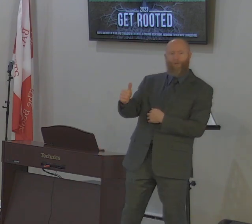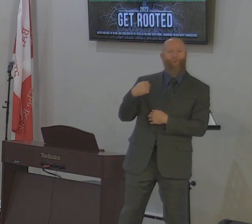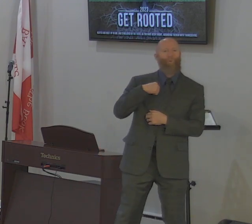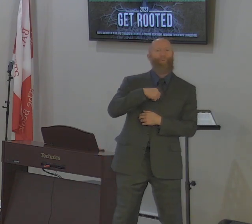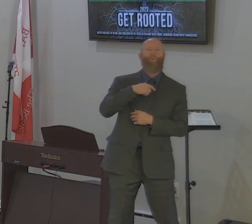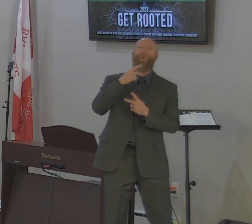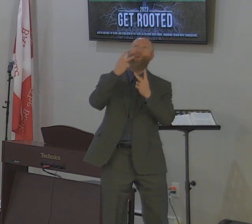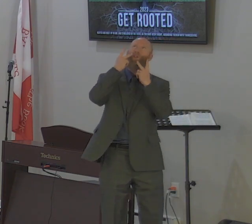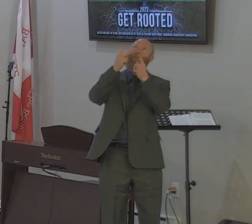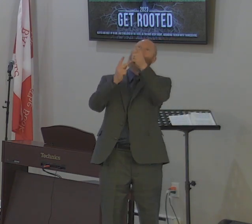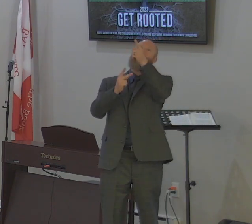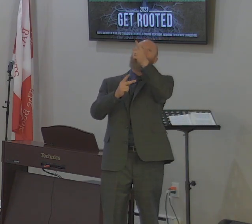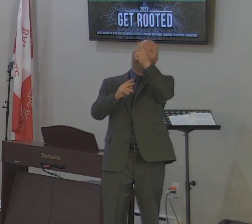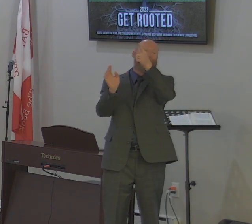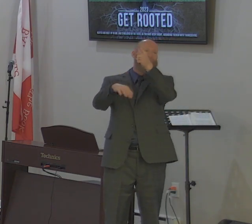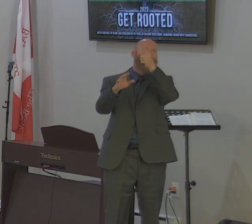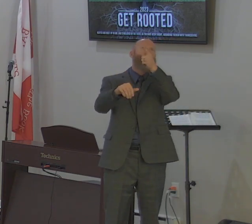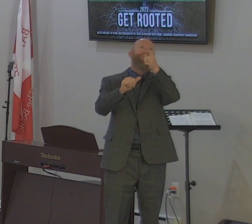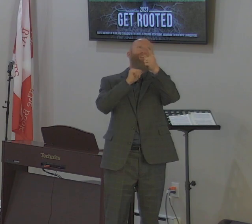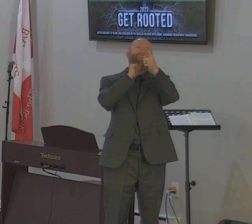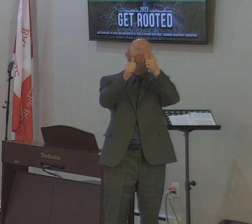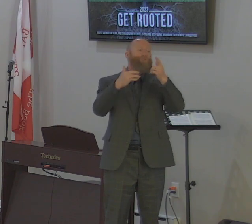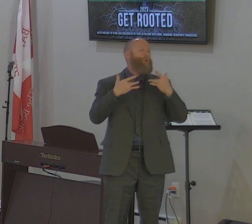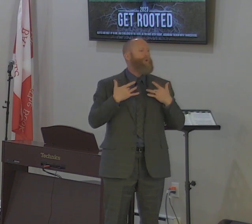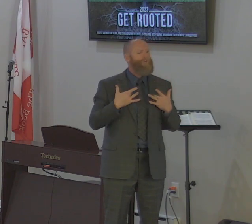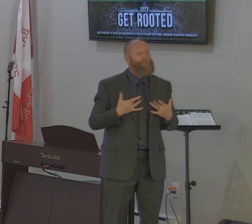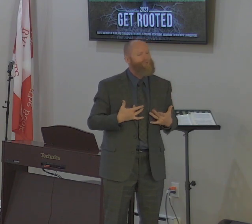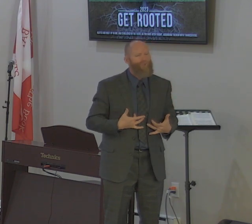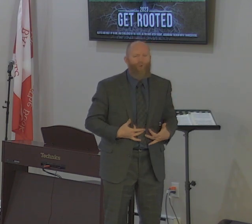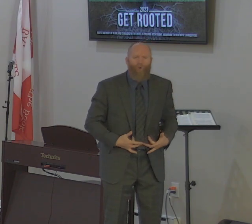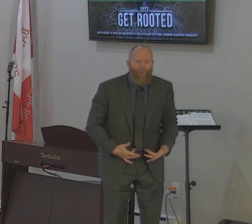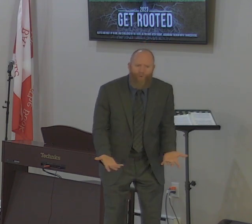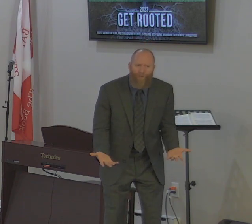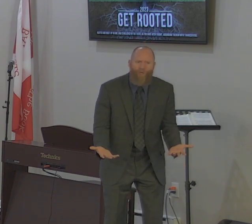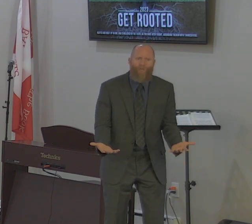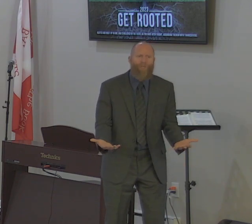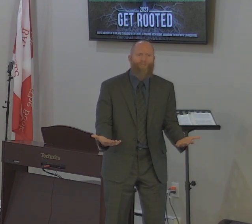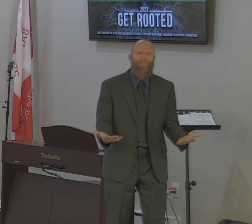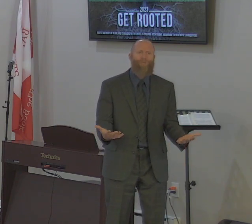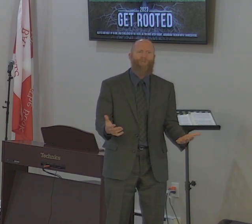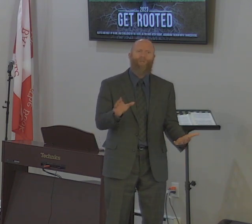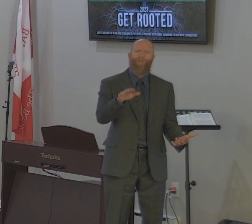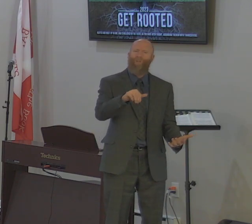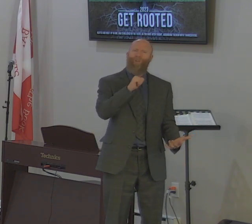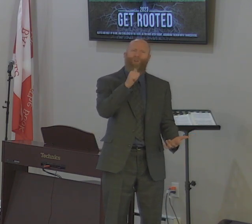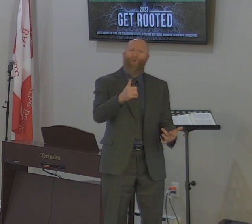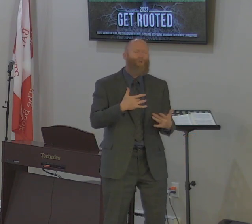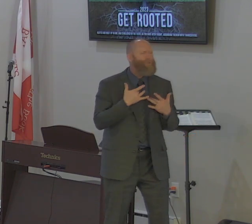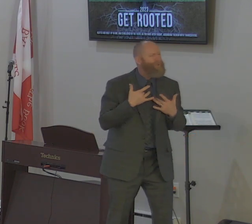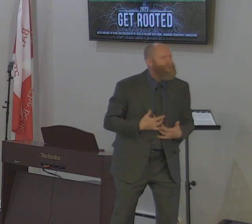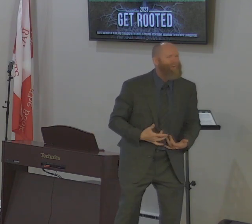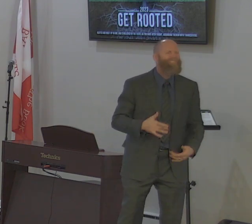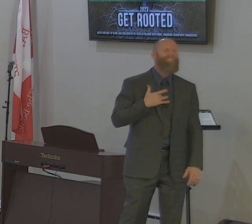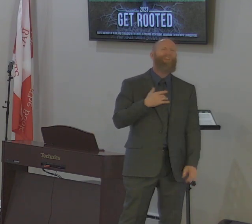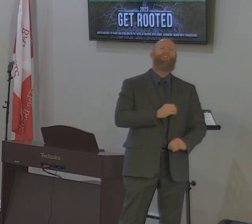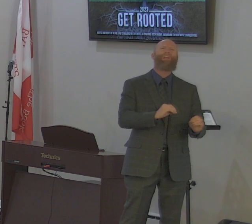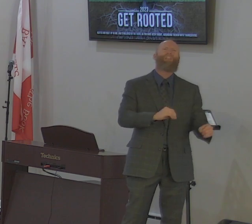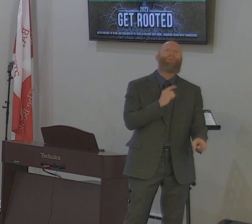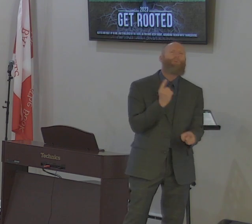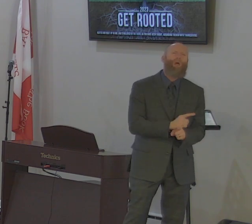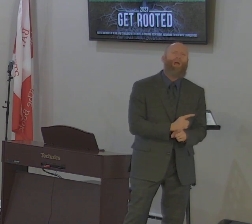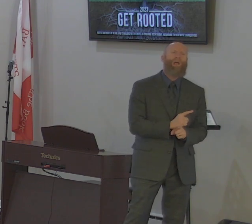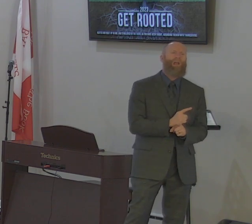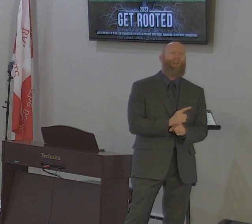Don't be discouraged when you don't see results. Don't be discouraged when it seems like nothing's going right. Don't be discouraged